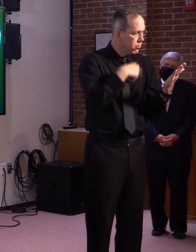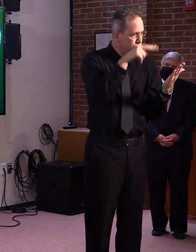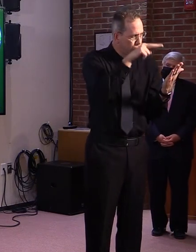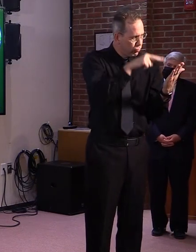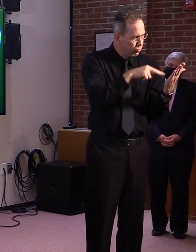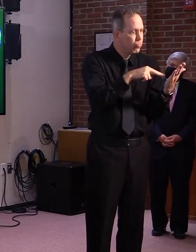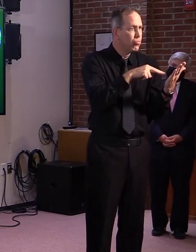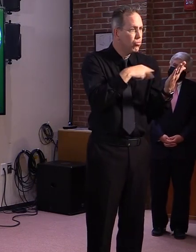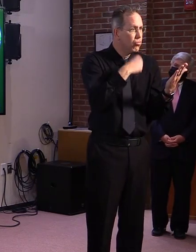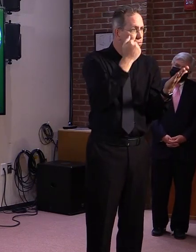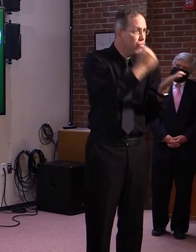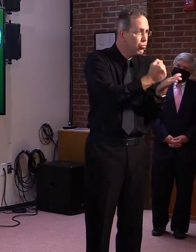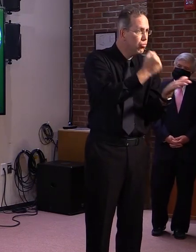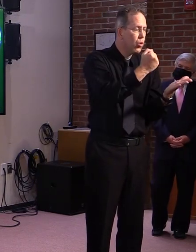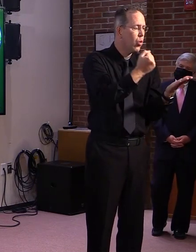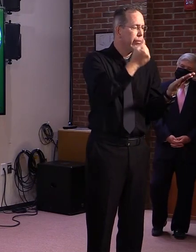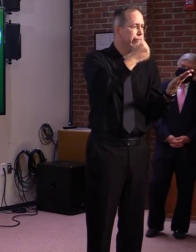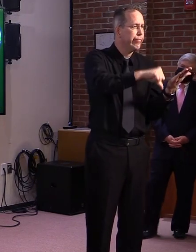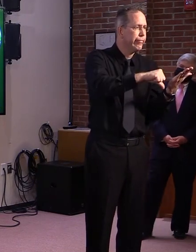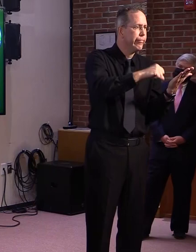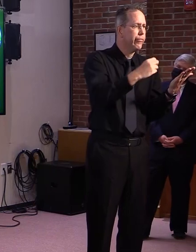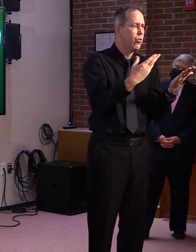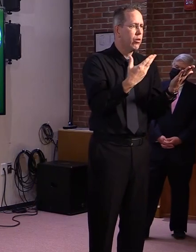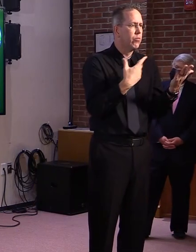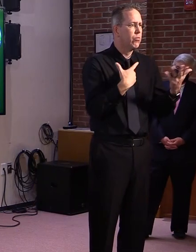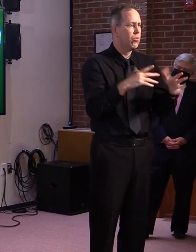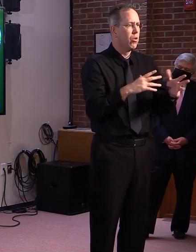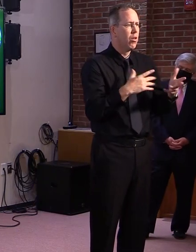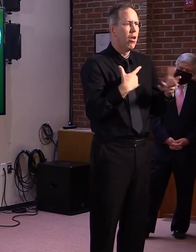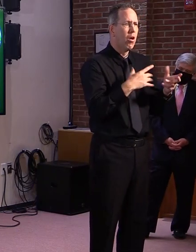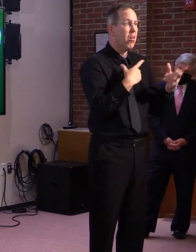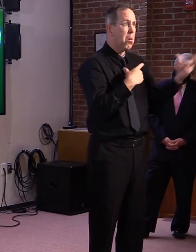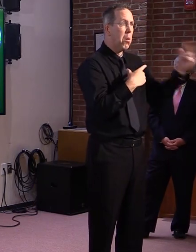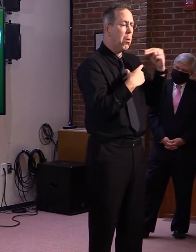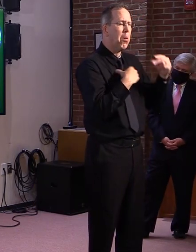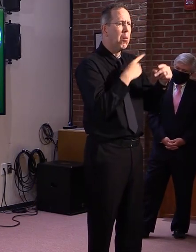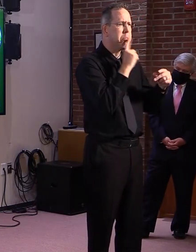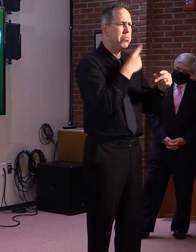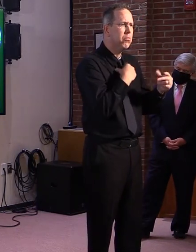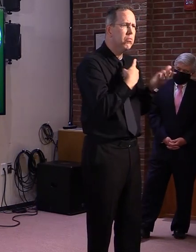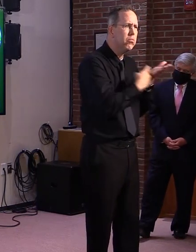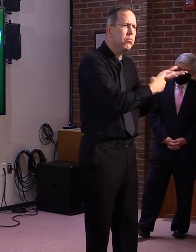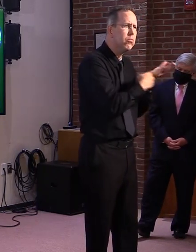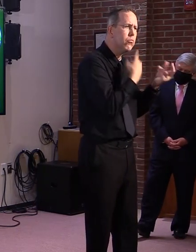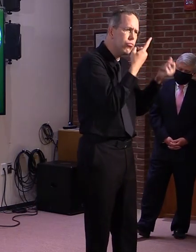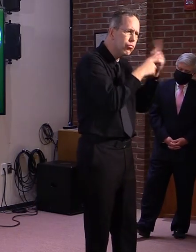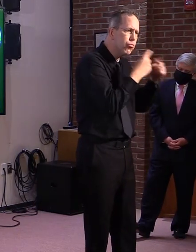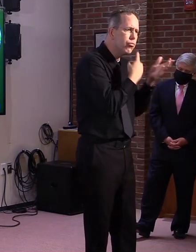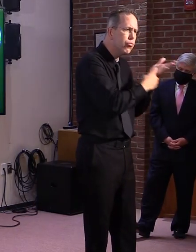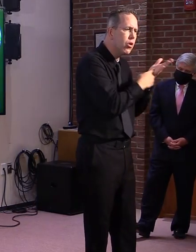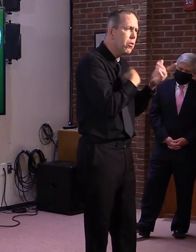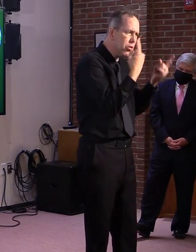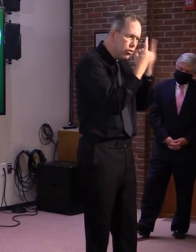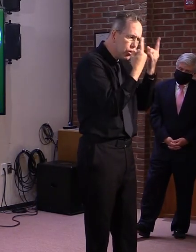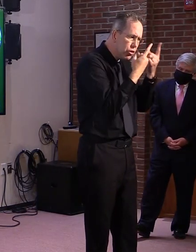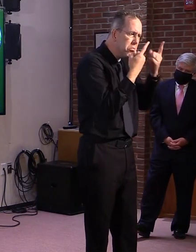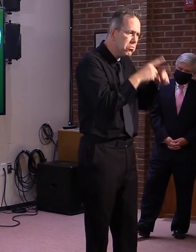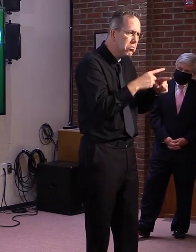obviously, we would be part of the conversation along the way. And then determine at that point whether we would support it or